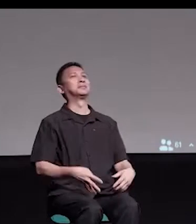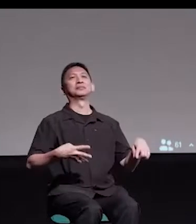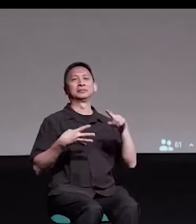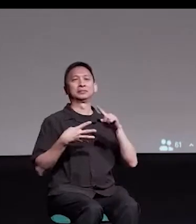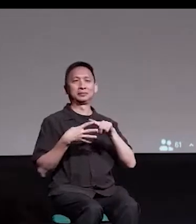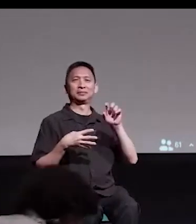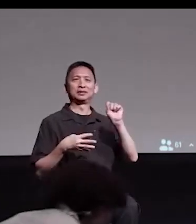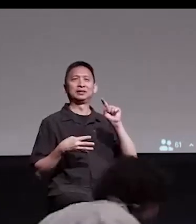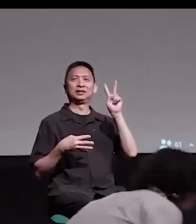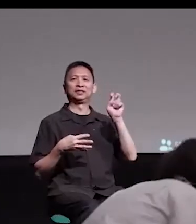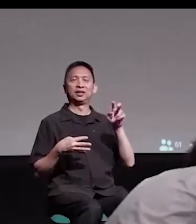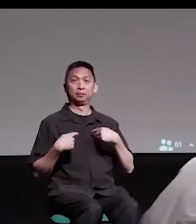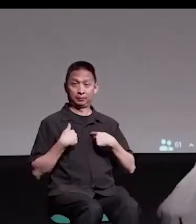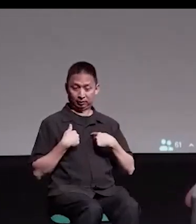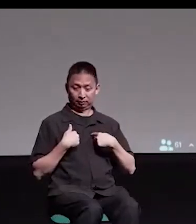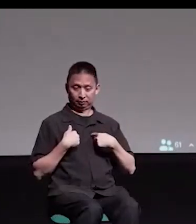Sure.